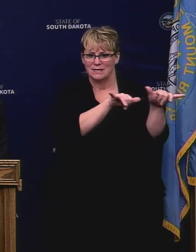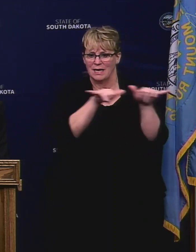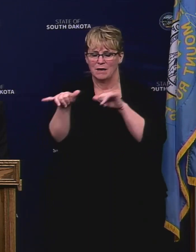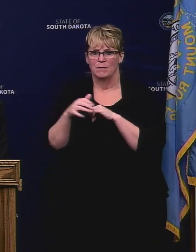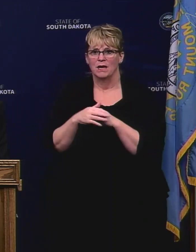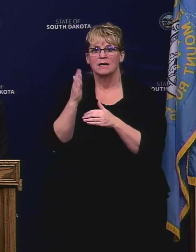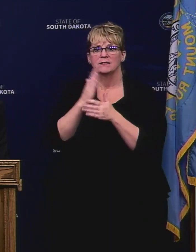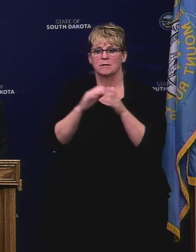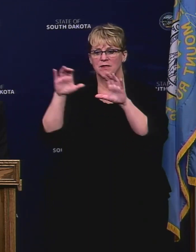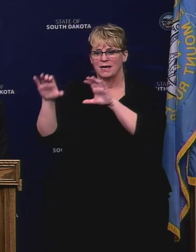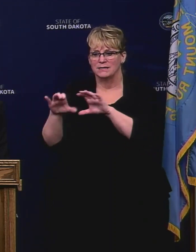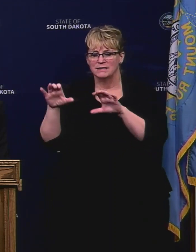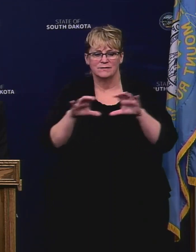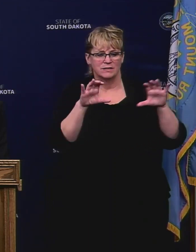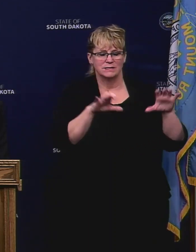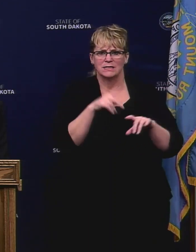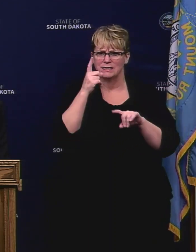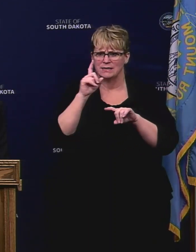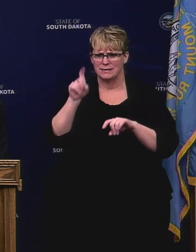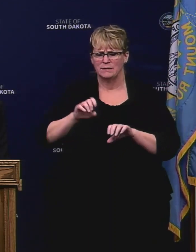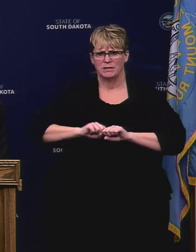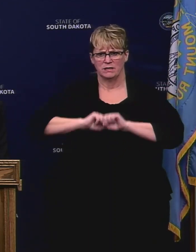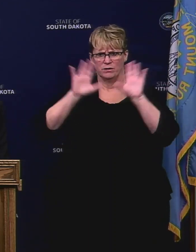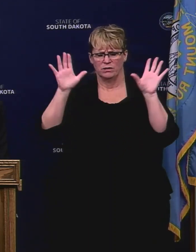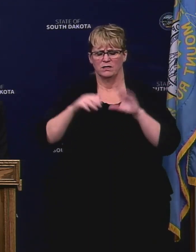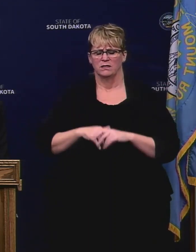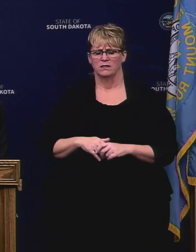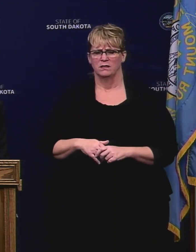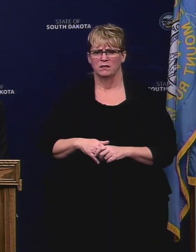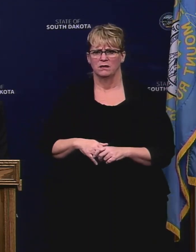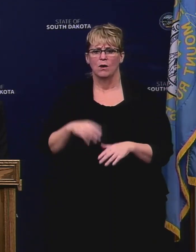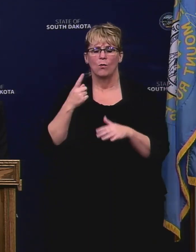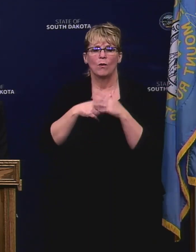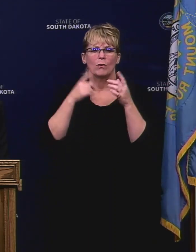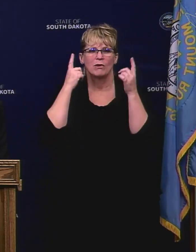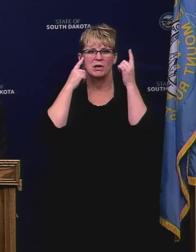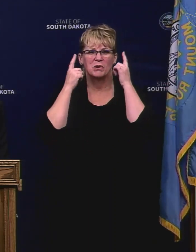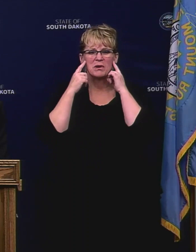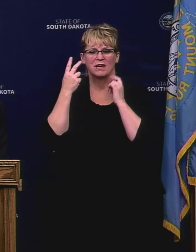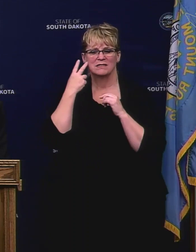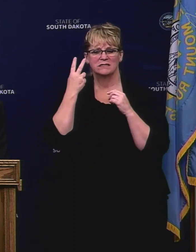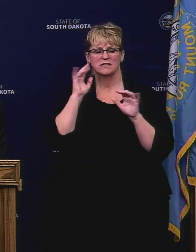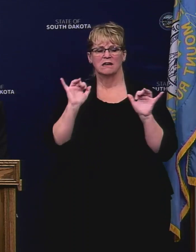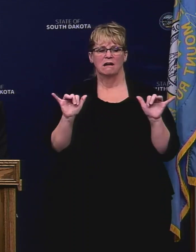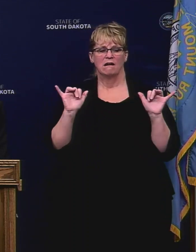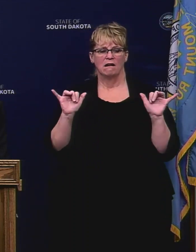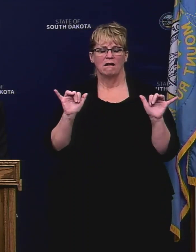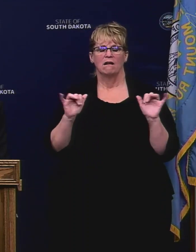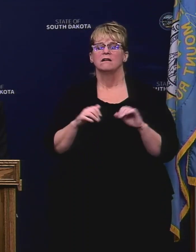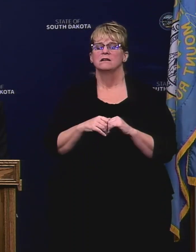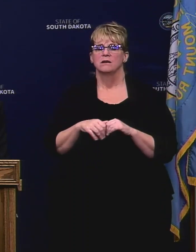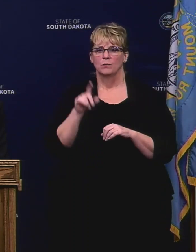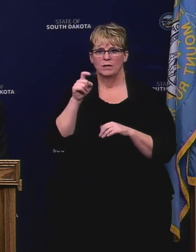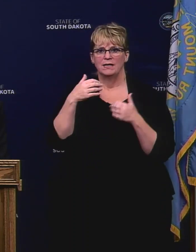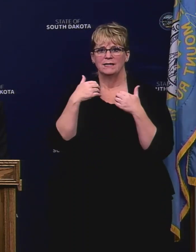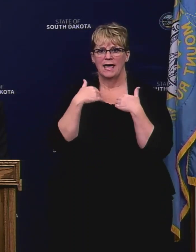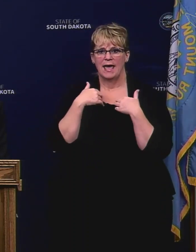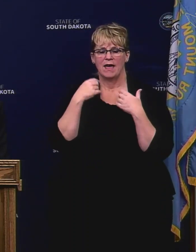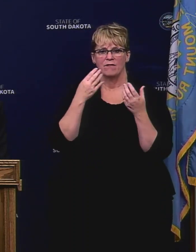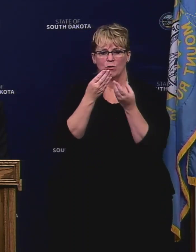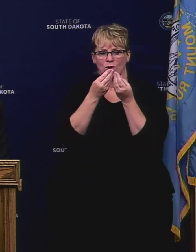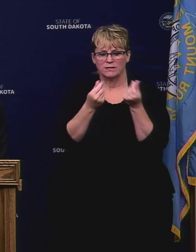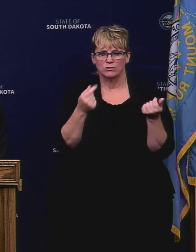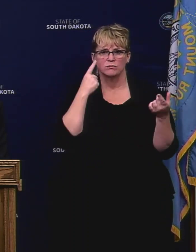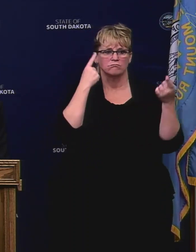to be clarified. So in response to what we were hearing and seeing, we recognized that we needed to have a resolution